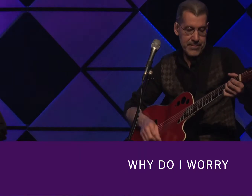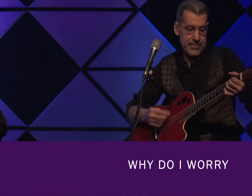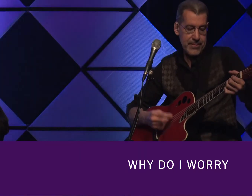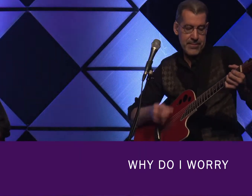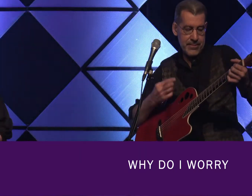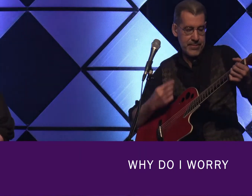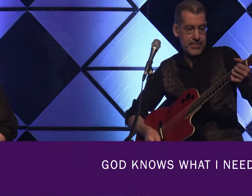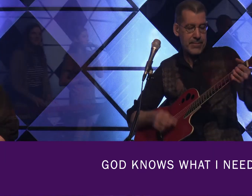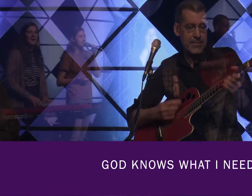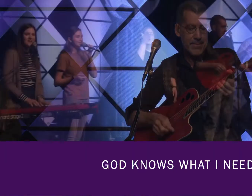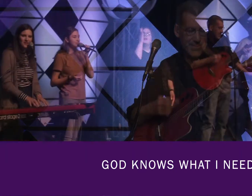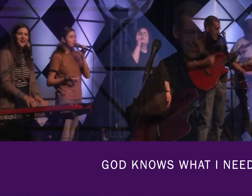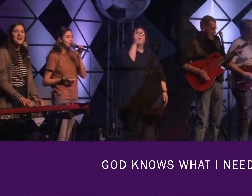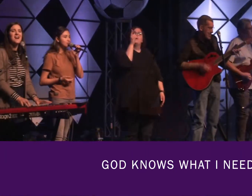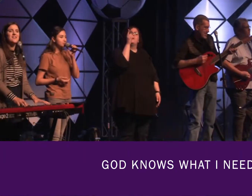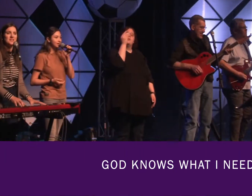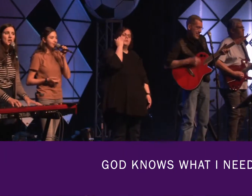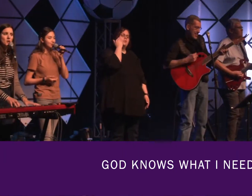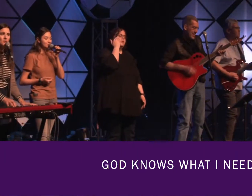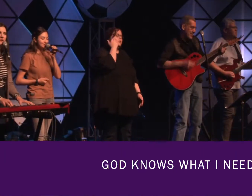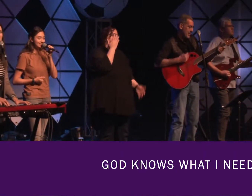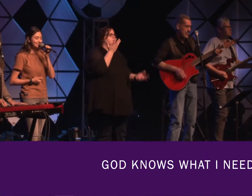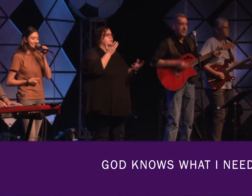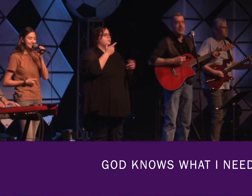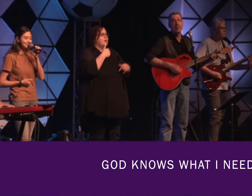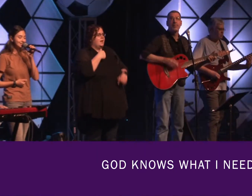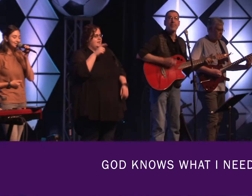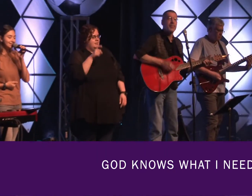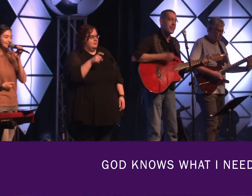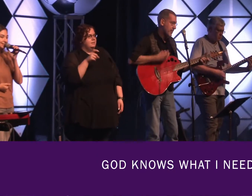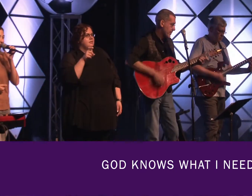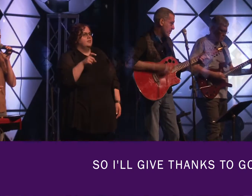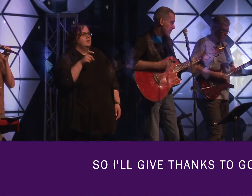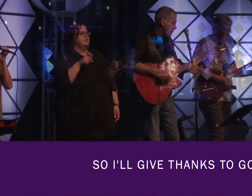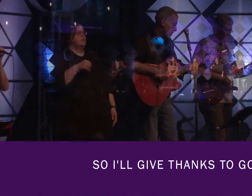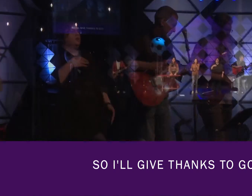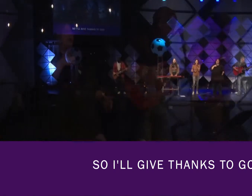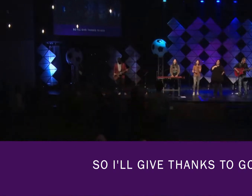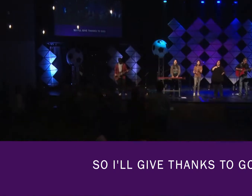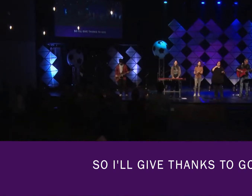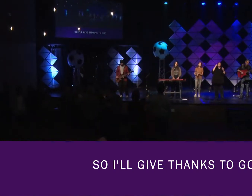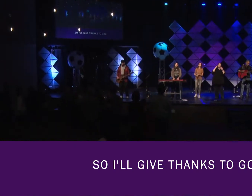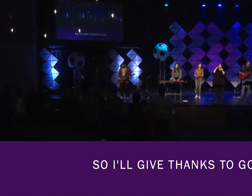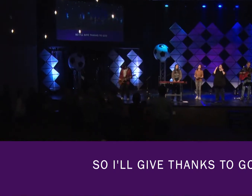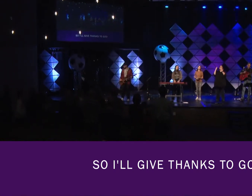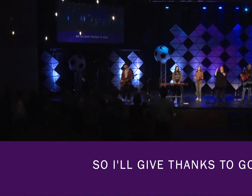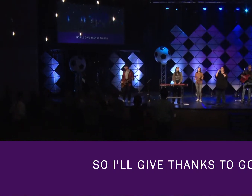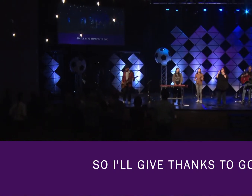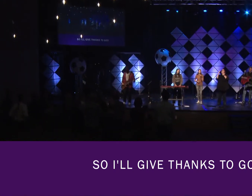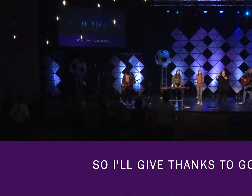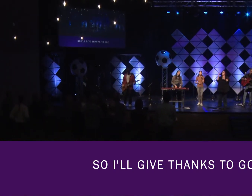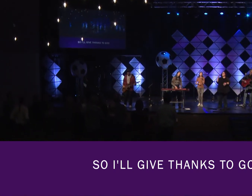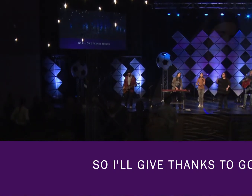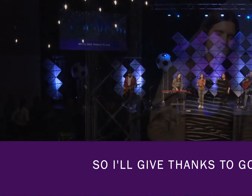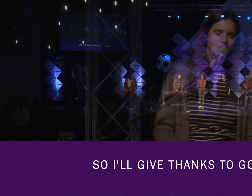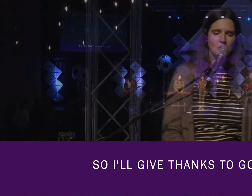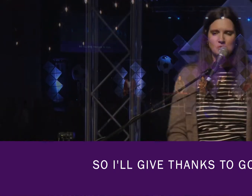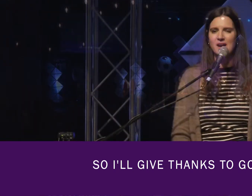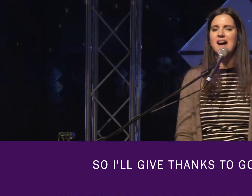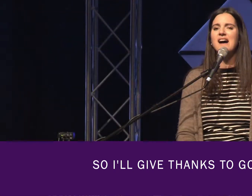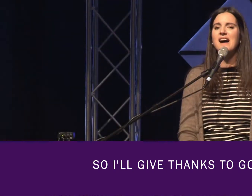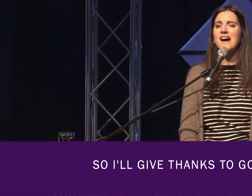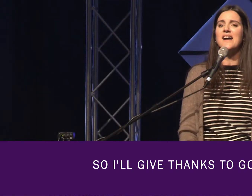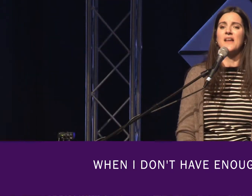I worry? God knows what I need. So I give thanks